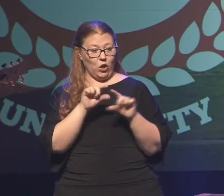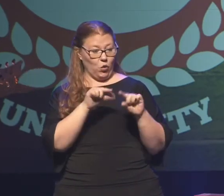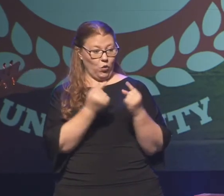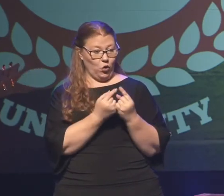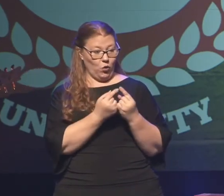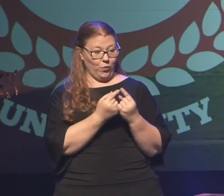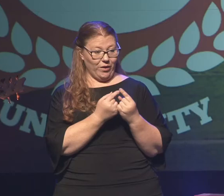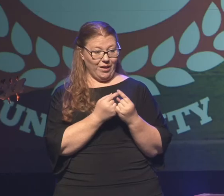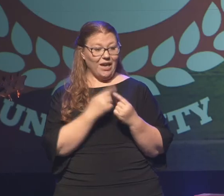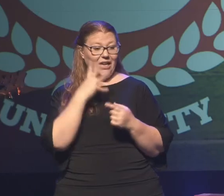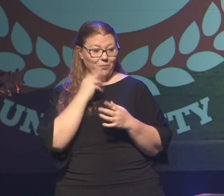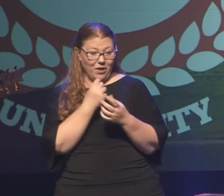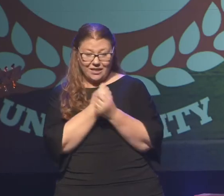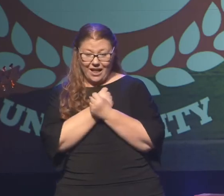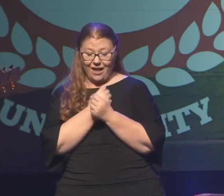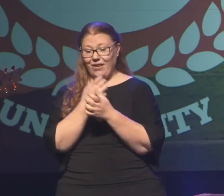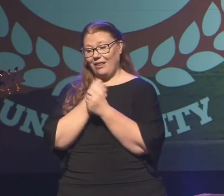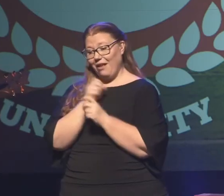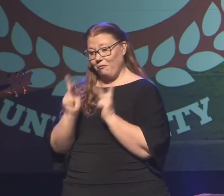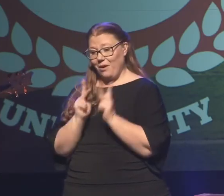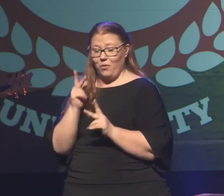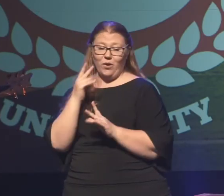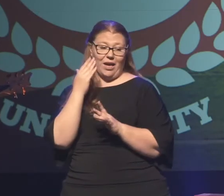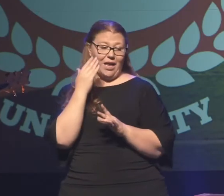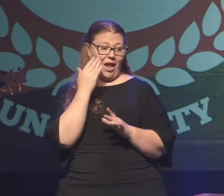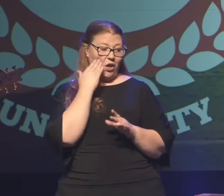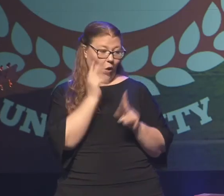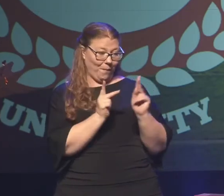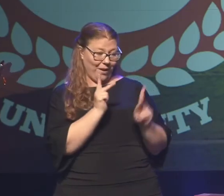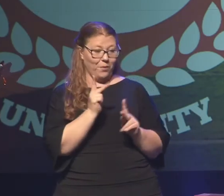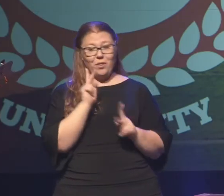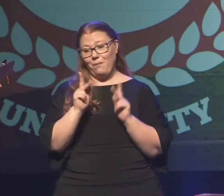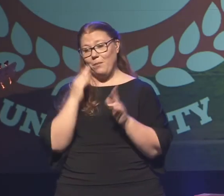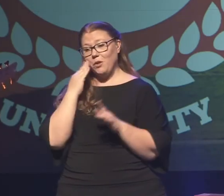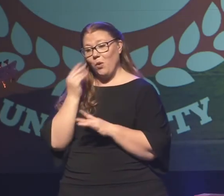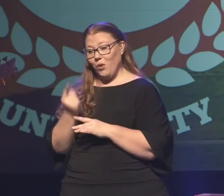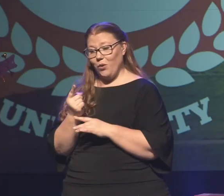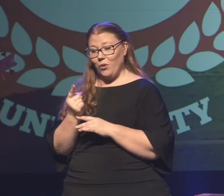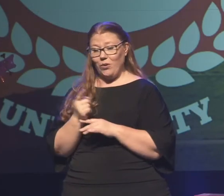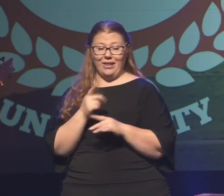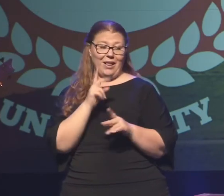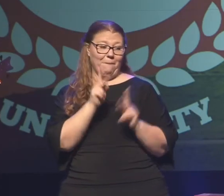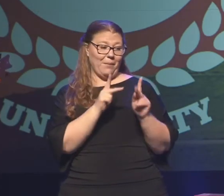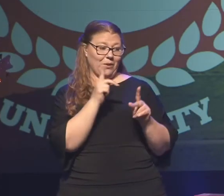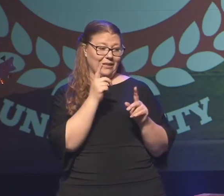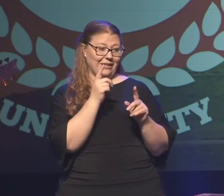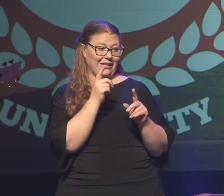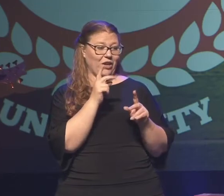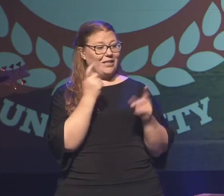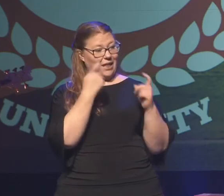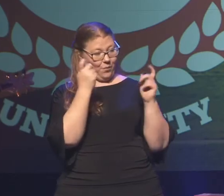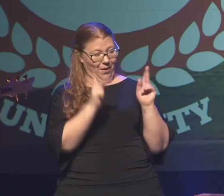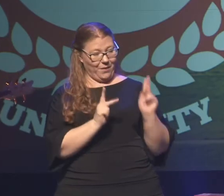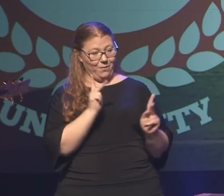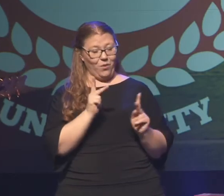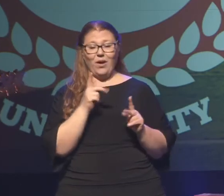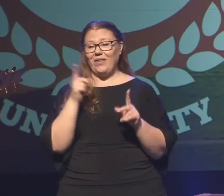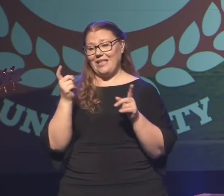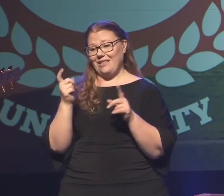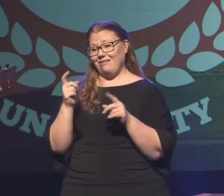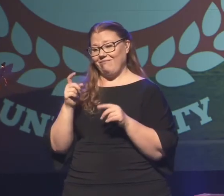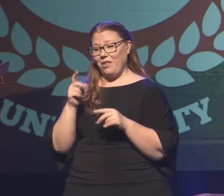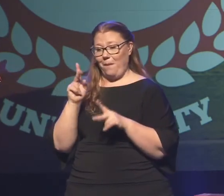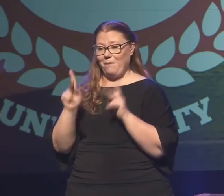loved, serve and be served, know and be known, celebrate and be celebrated. And we're going to be starting some more of these in the